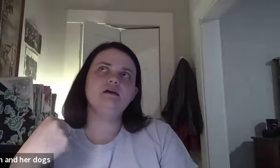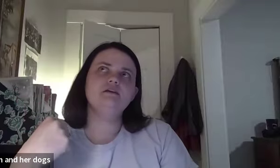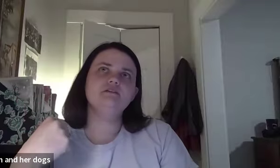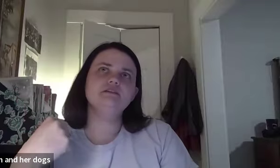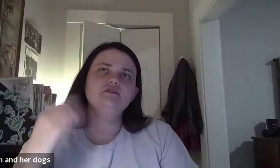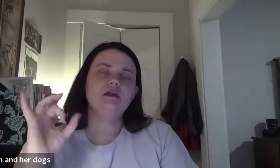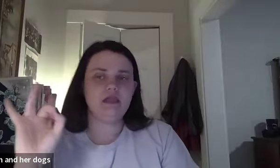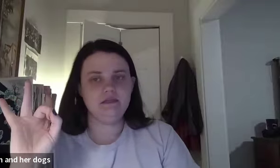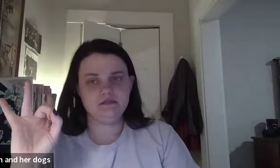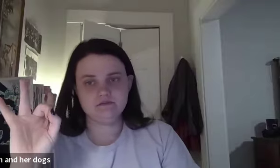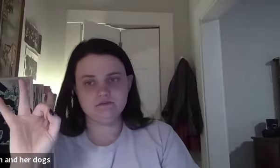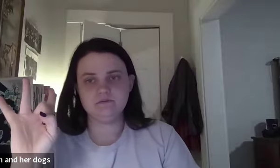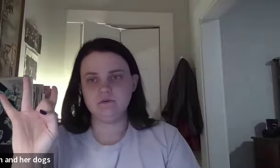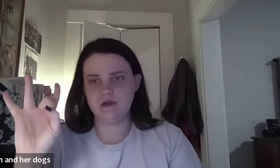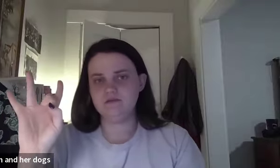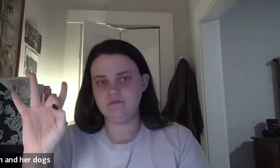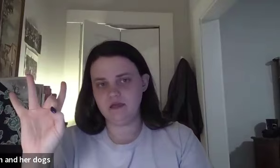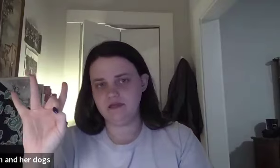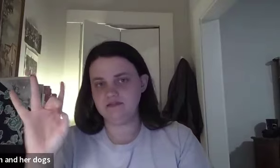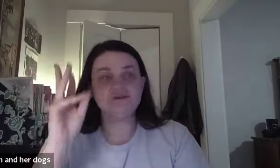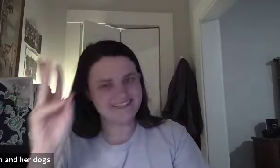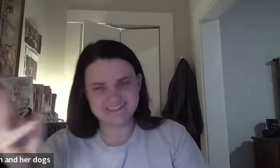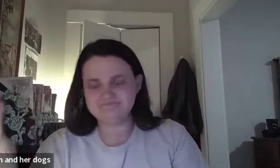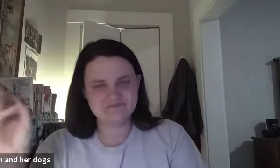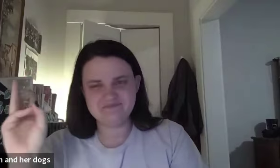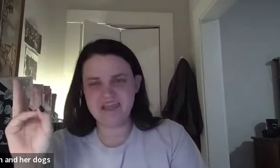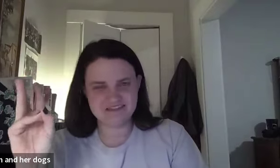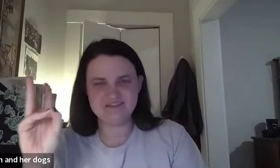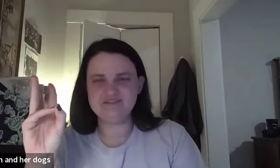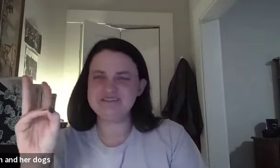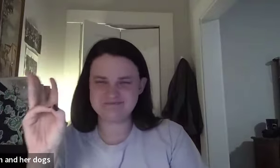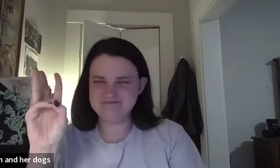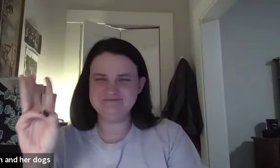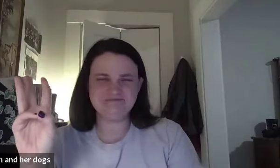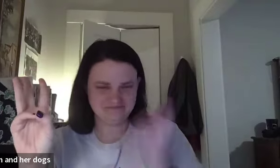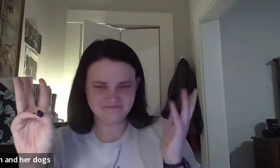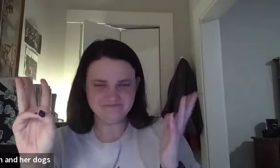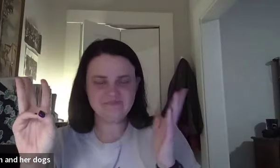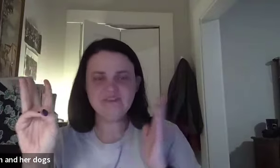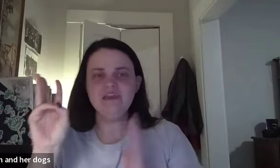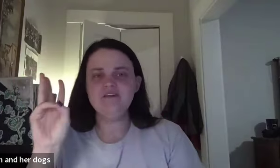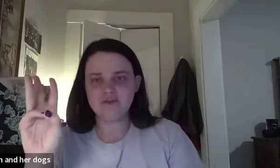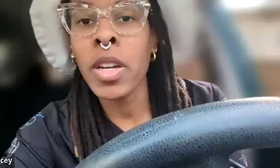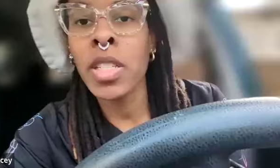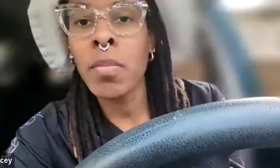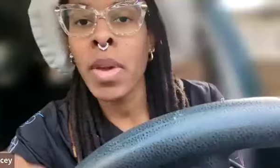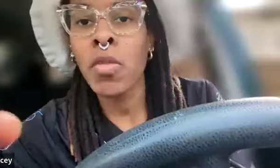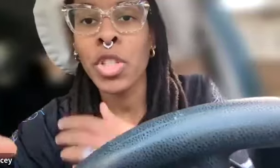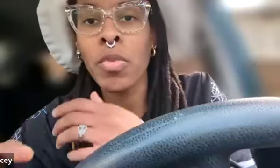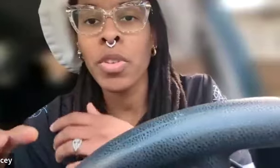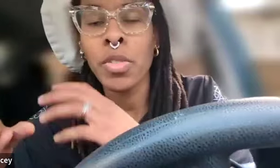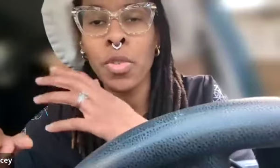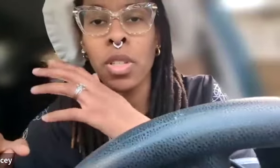had, let's say you had eight, okay? Eight or six. Yes, let's do six. If Sorry, you have does it matter which one we use for